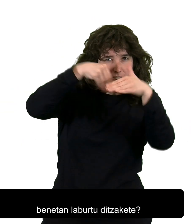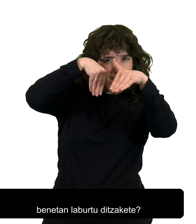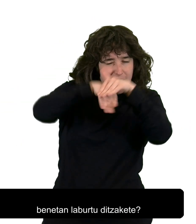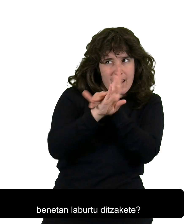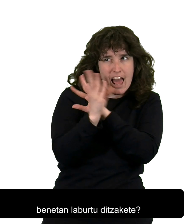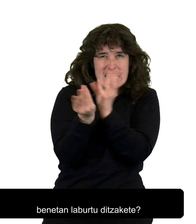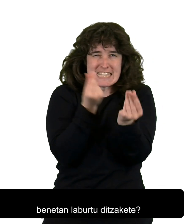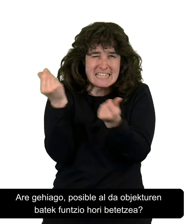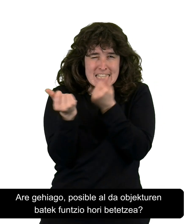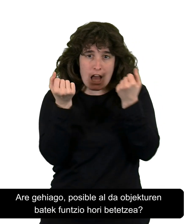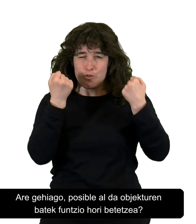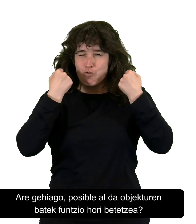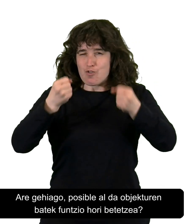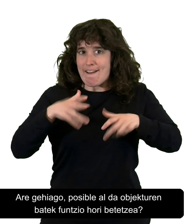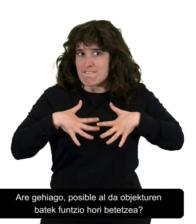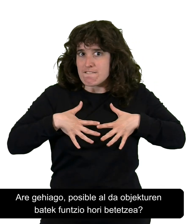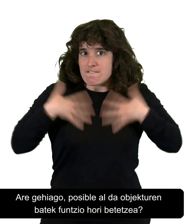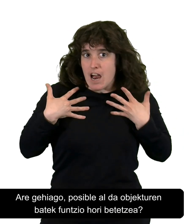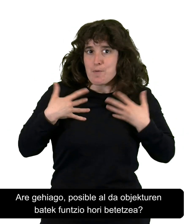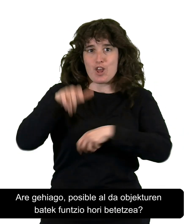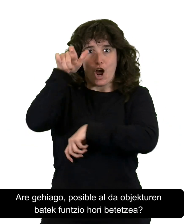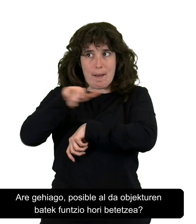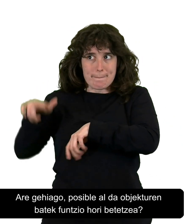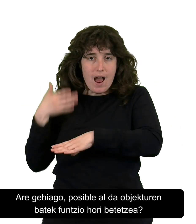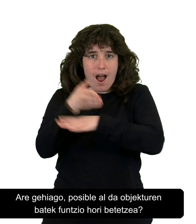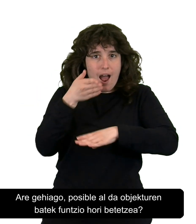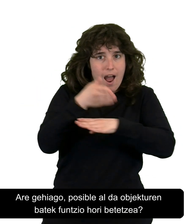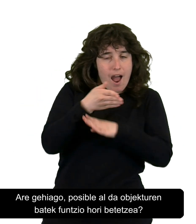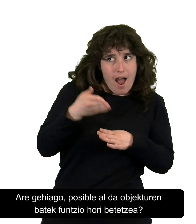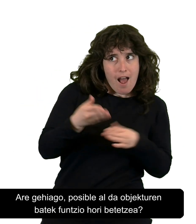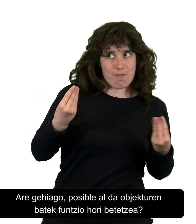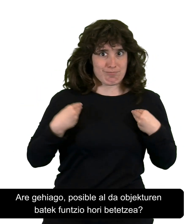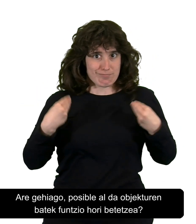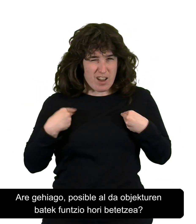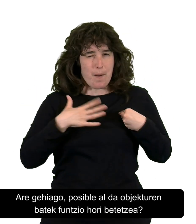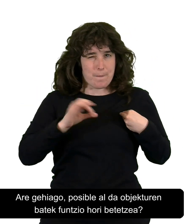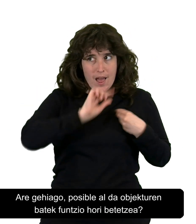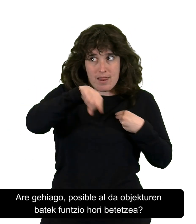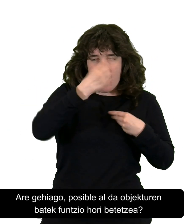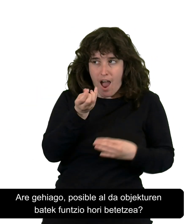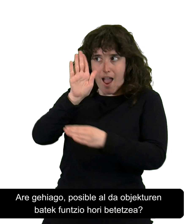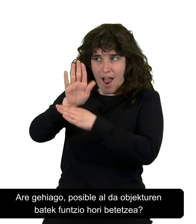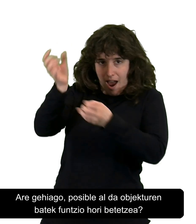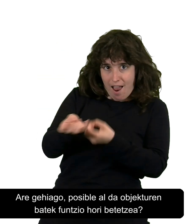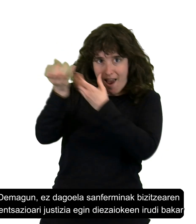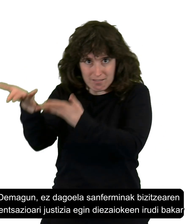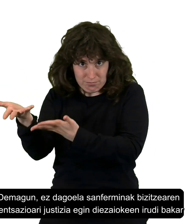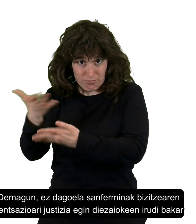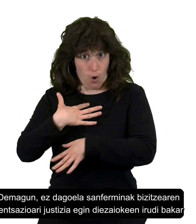ditzakete? Are gehiago, posible al da objekturen batek funtzio hori betetzea? Demagun,